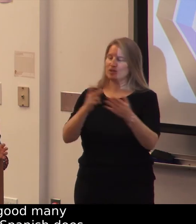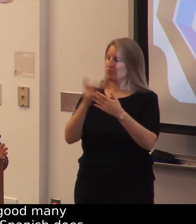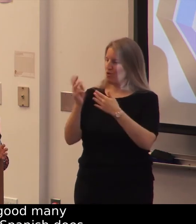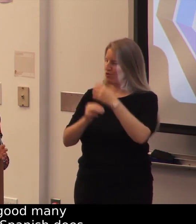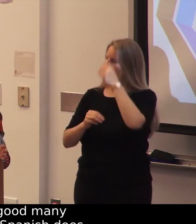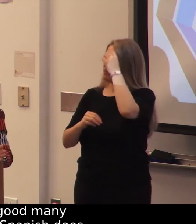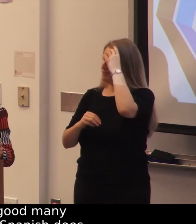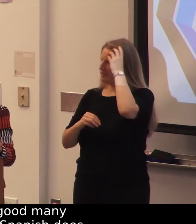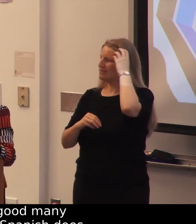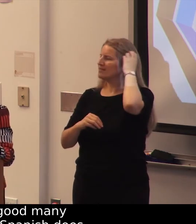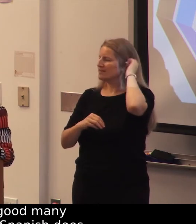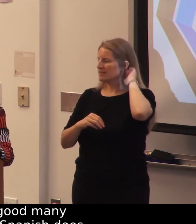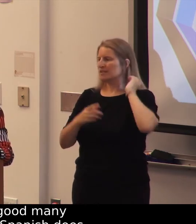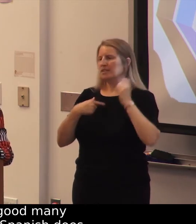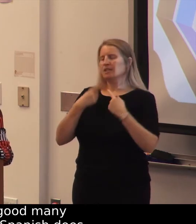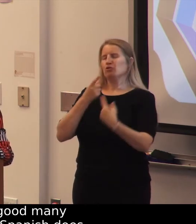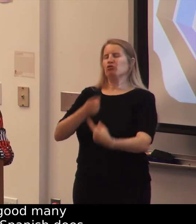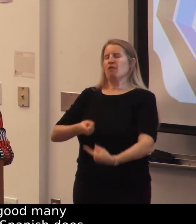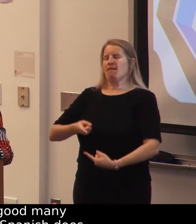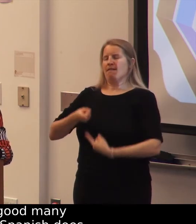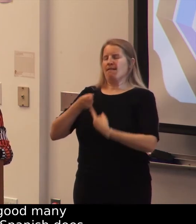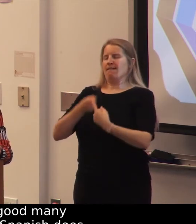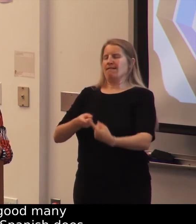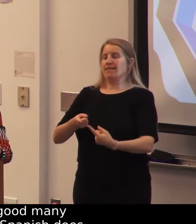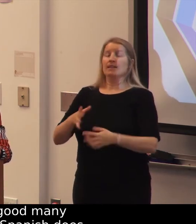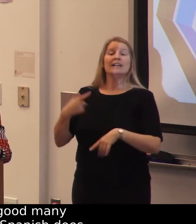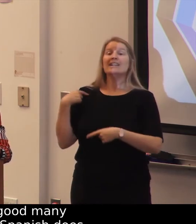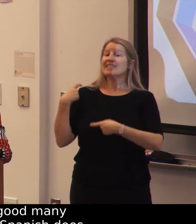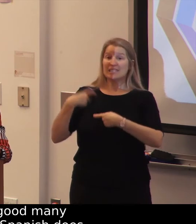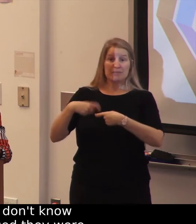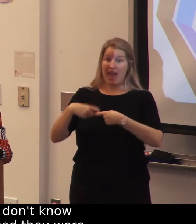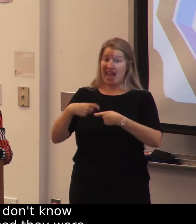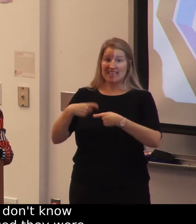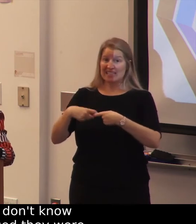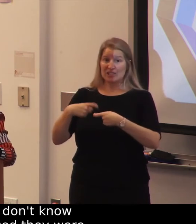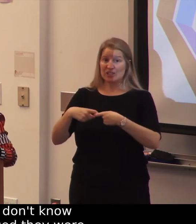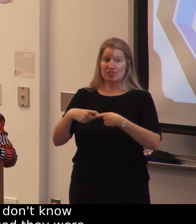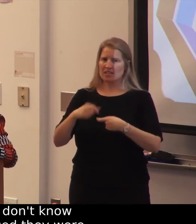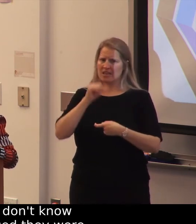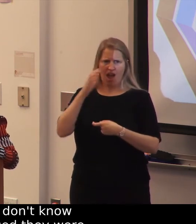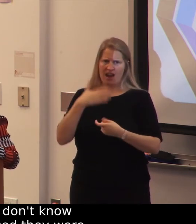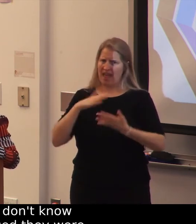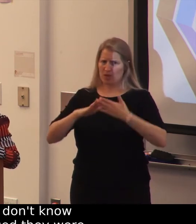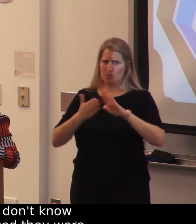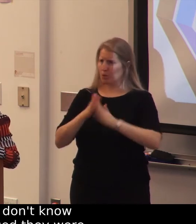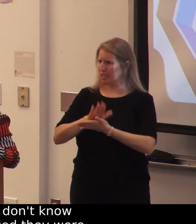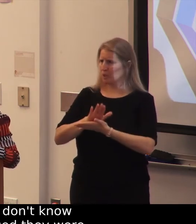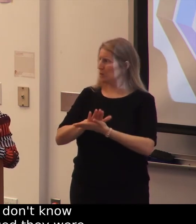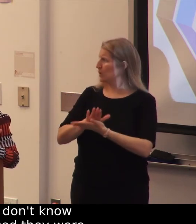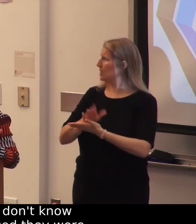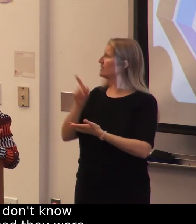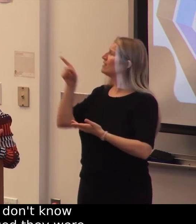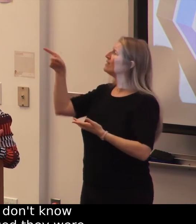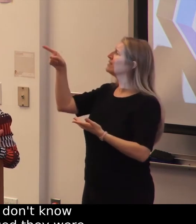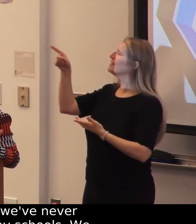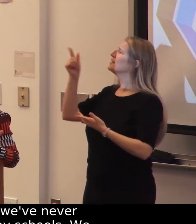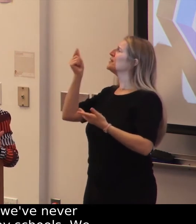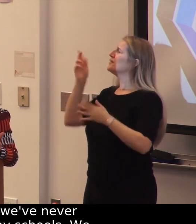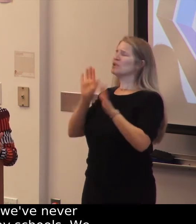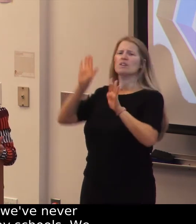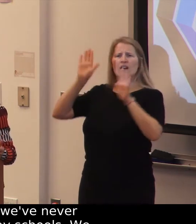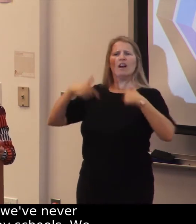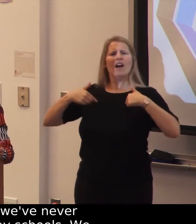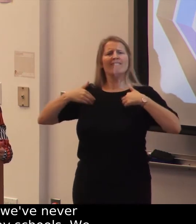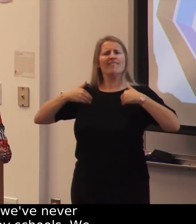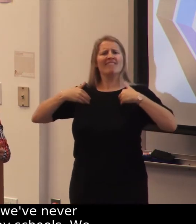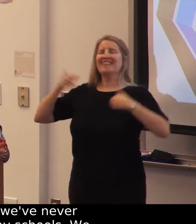language programs, we have struggled many cases. And Spanish does not have many community schools. I don't know if you noticed that there was only a couple of colleagues